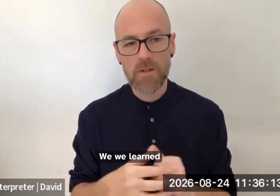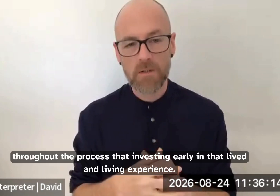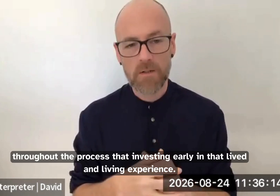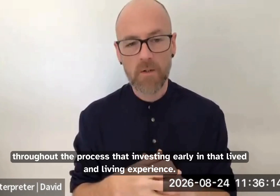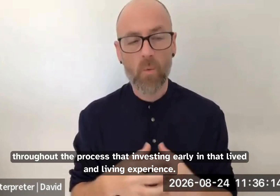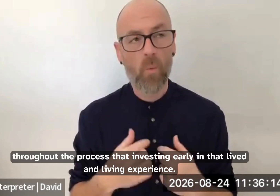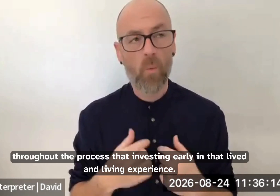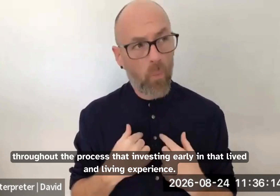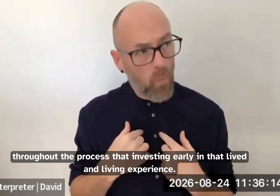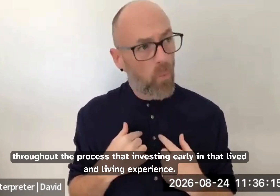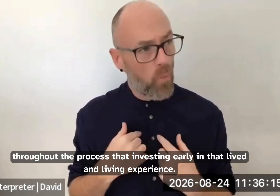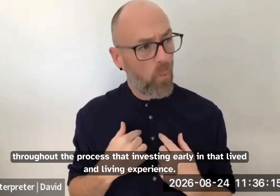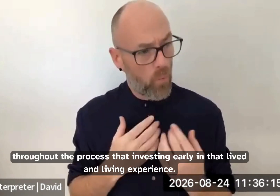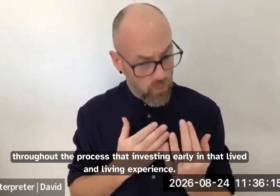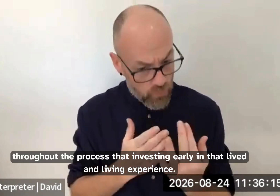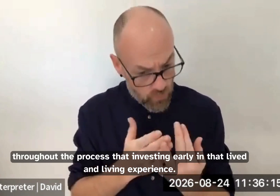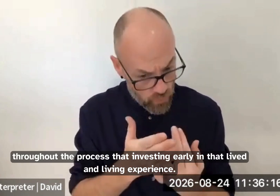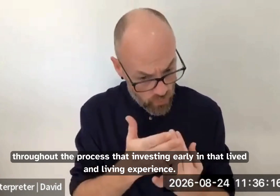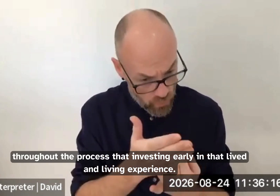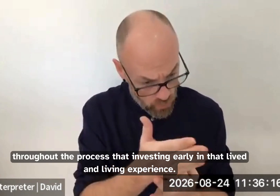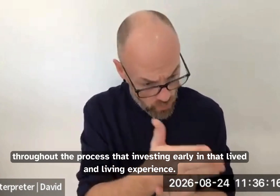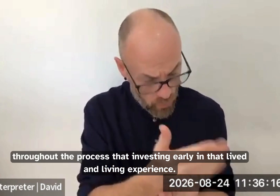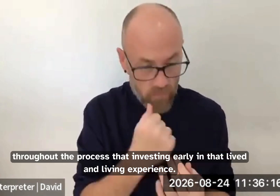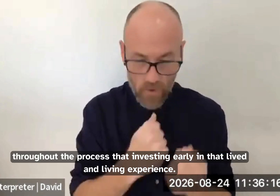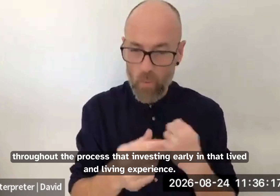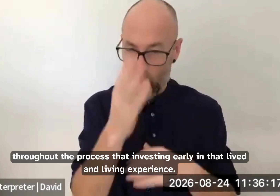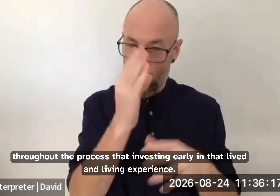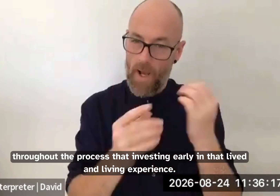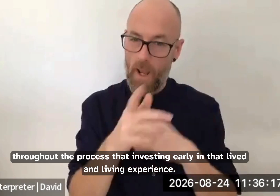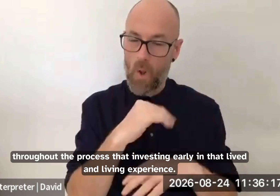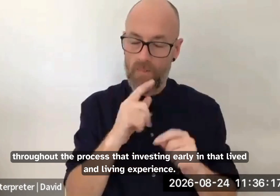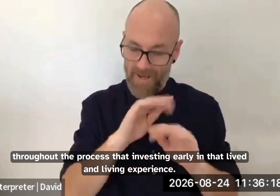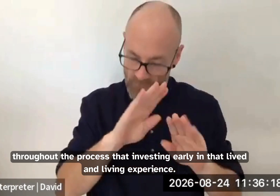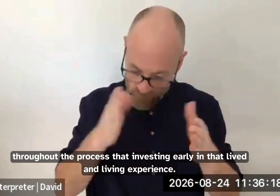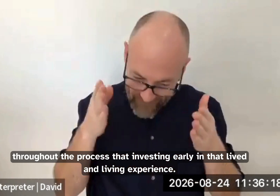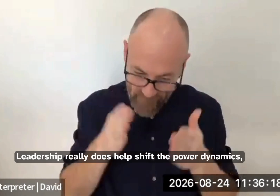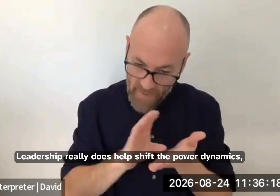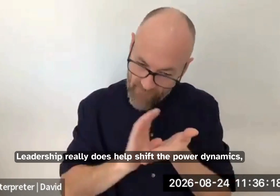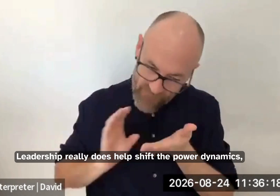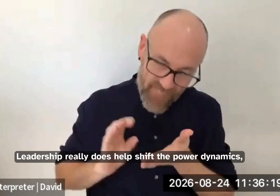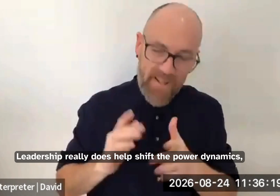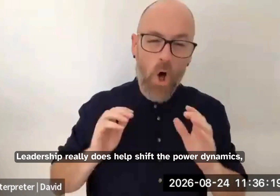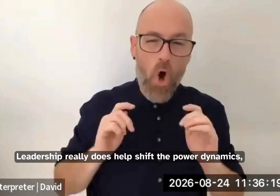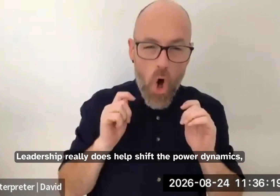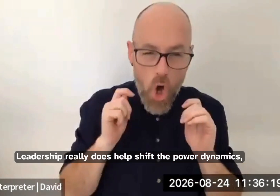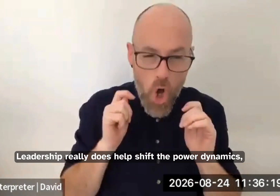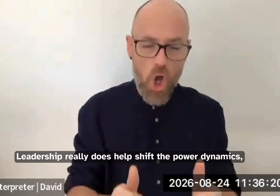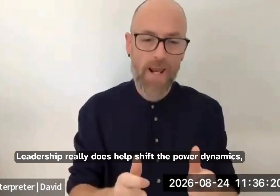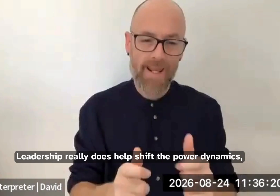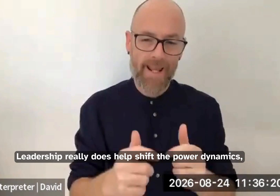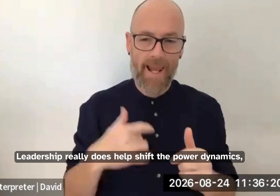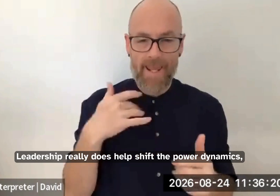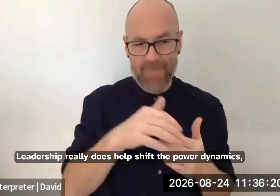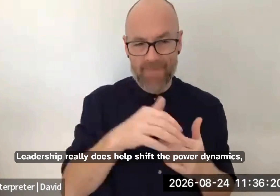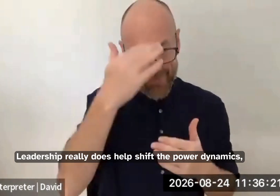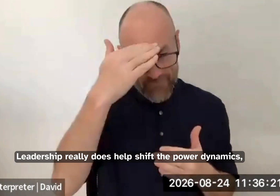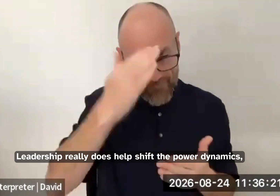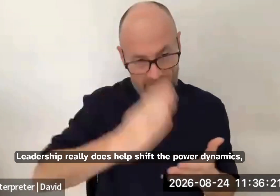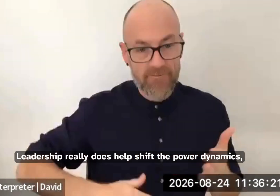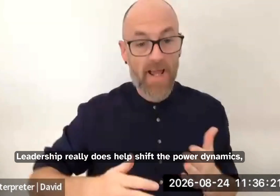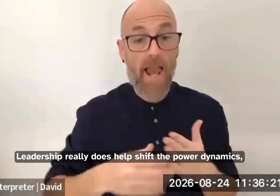We learned throughout the process that investing early in that lived and living experience leadership really does